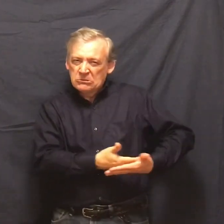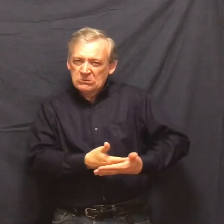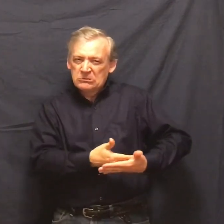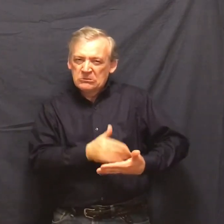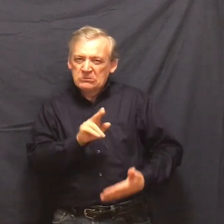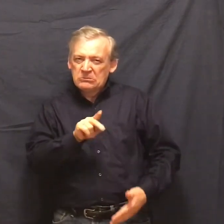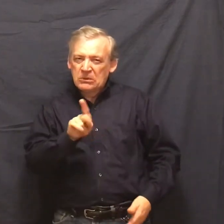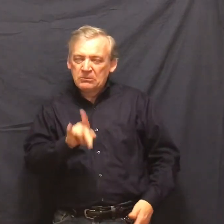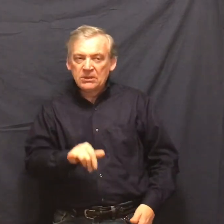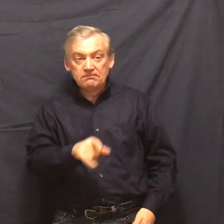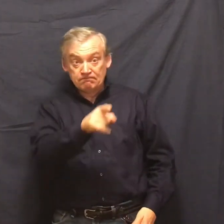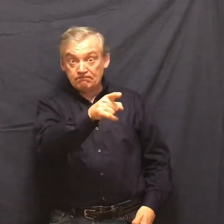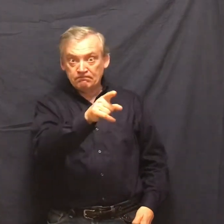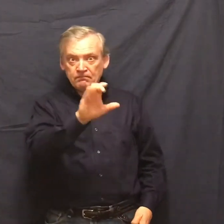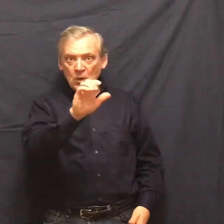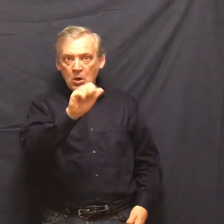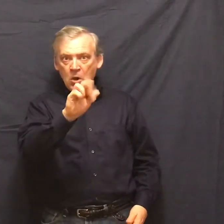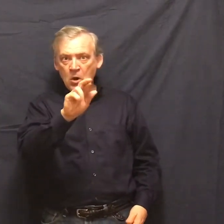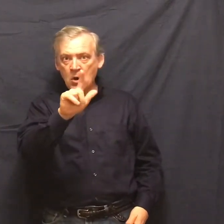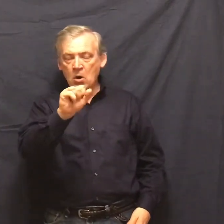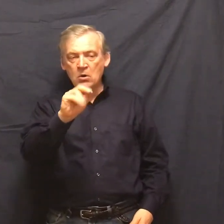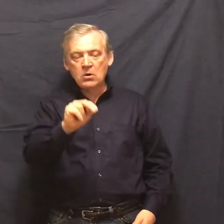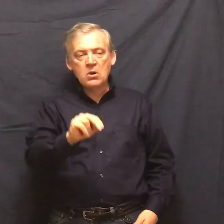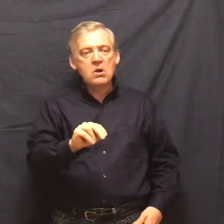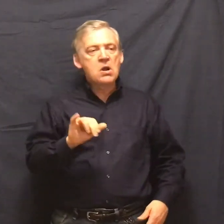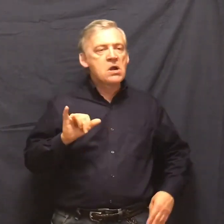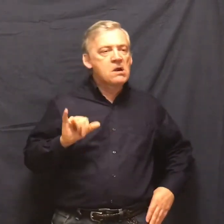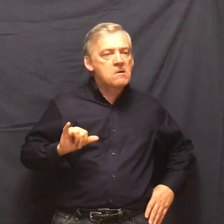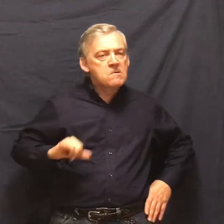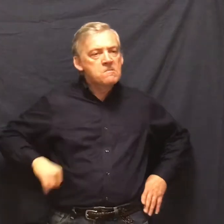Carlson went on. Got 5 pups, huh? Gonna keep all of them?